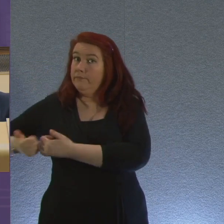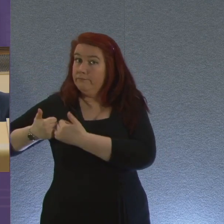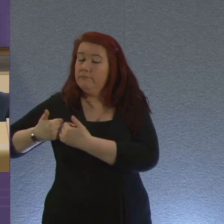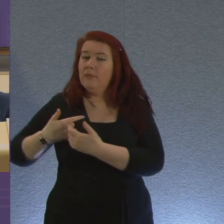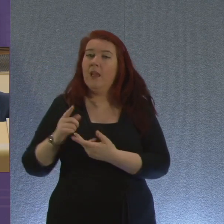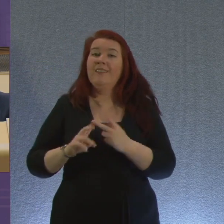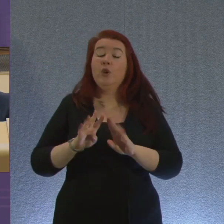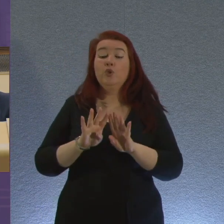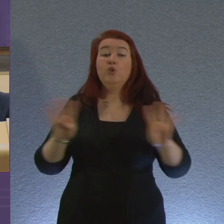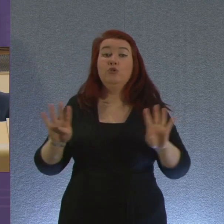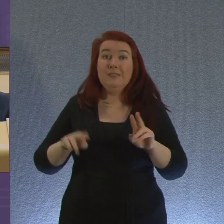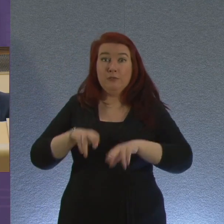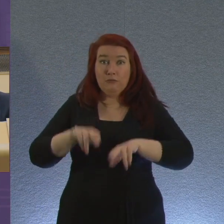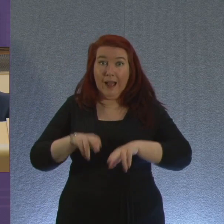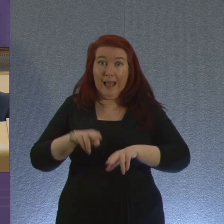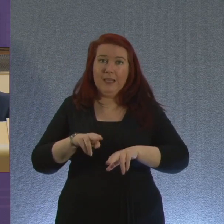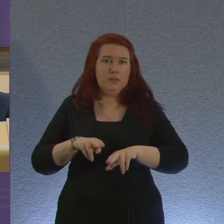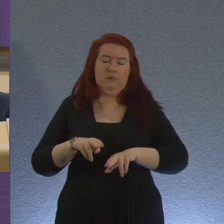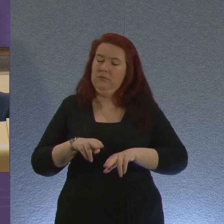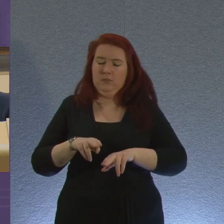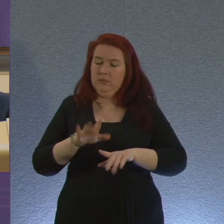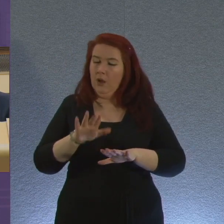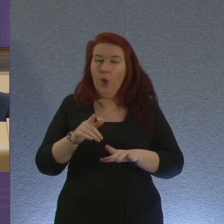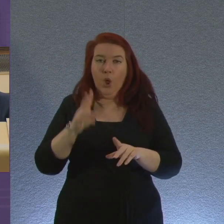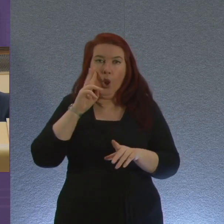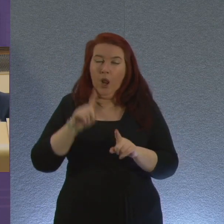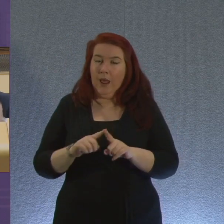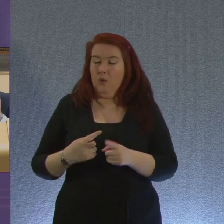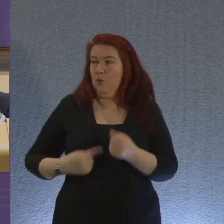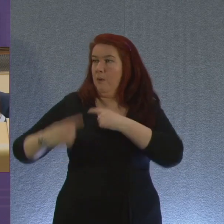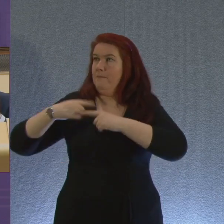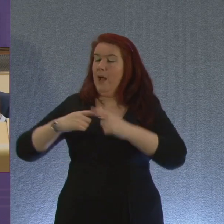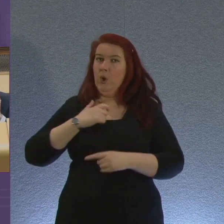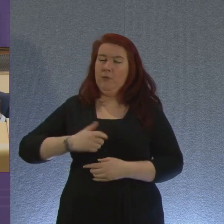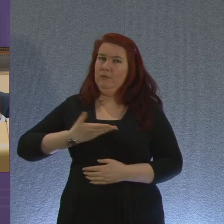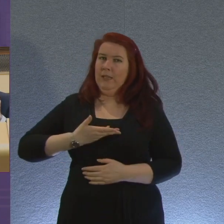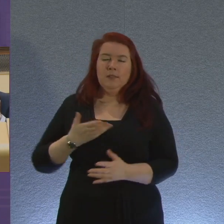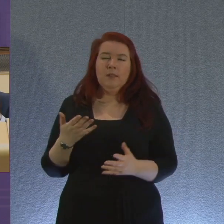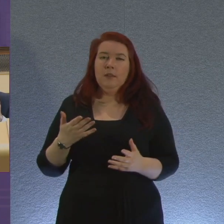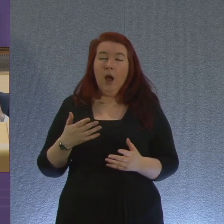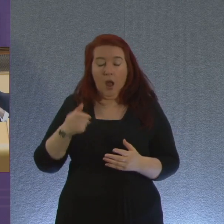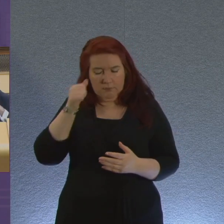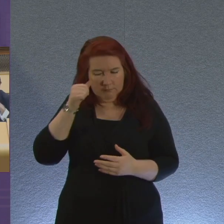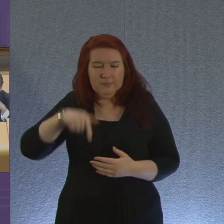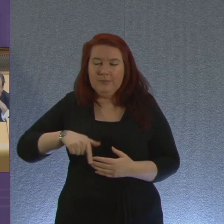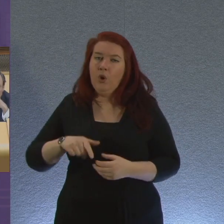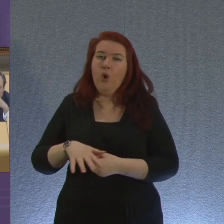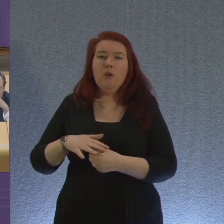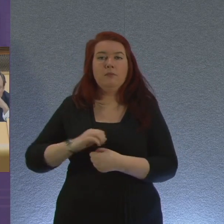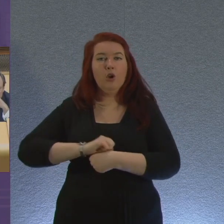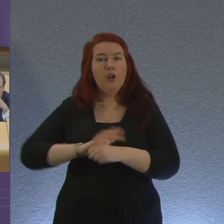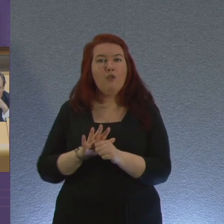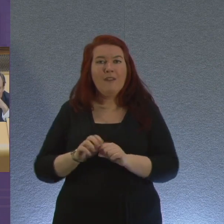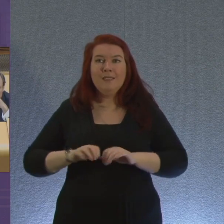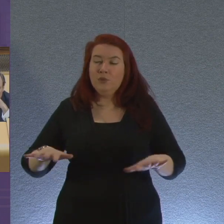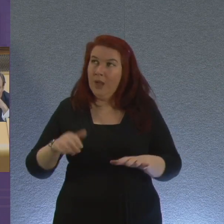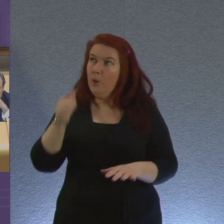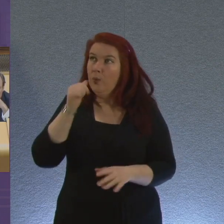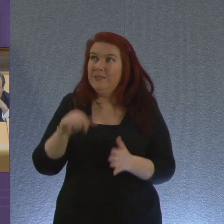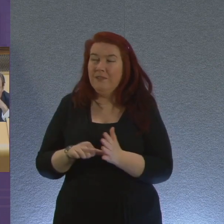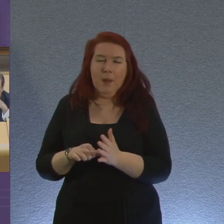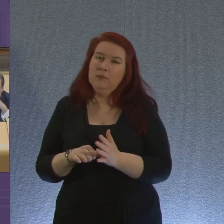jury trials would be a retrograde step and hard to justify, even in the extraordinary circumstances that we are now in.